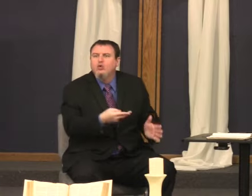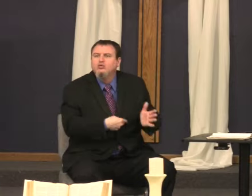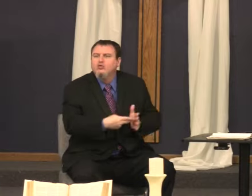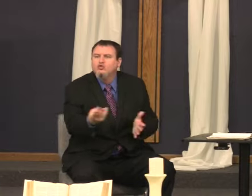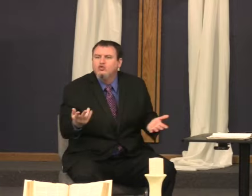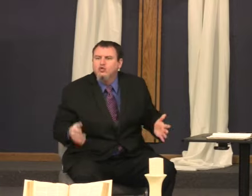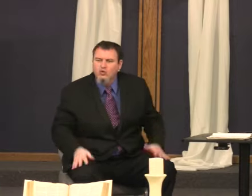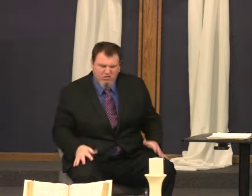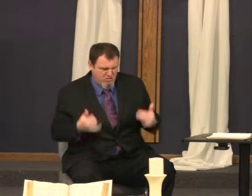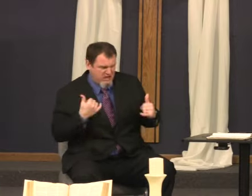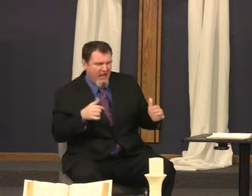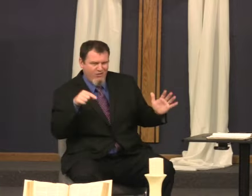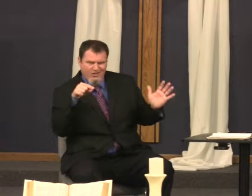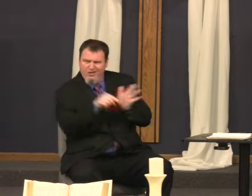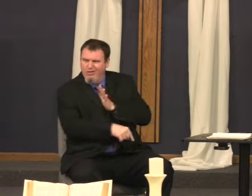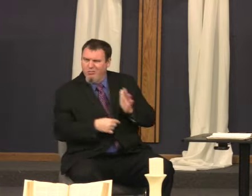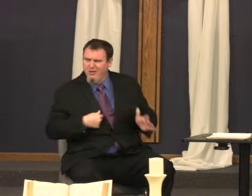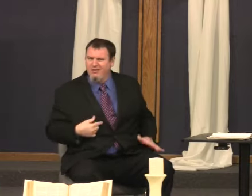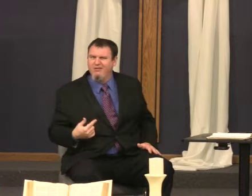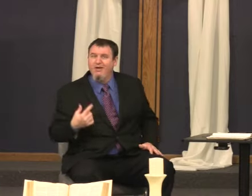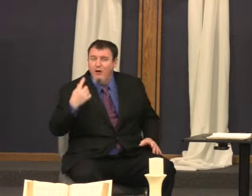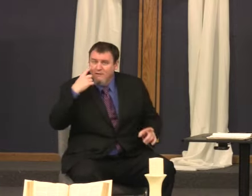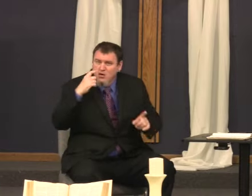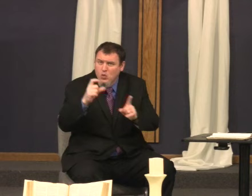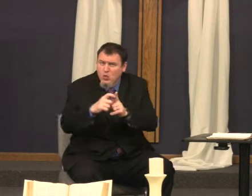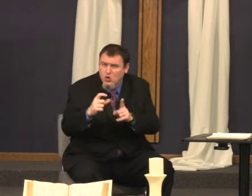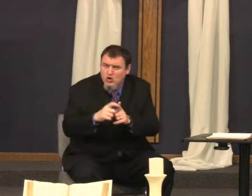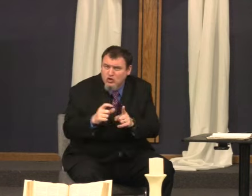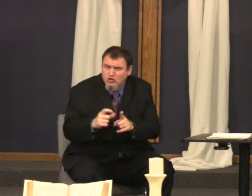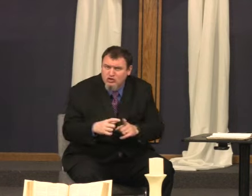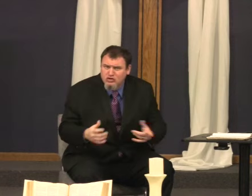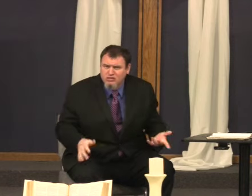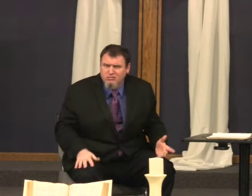I told you the truth. And now you want to kill me?